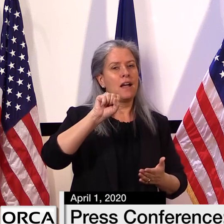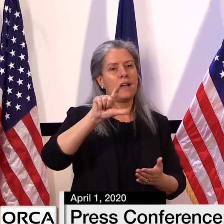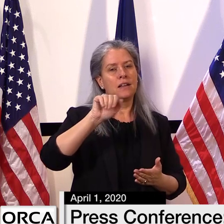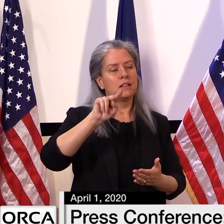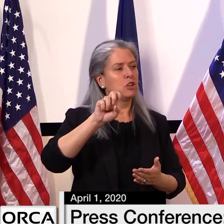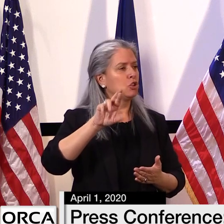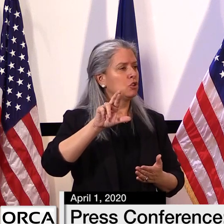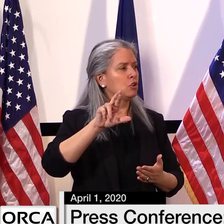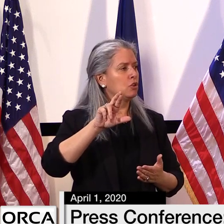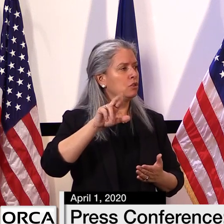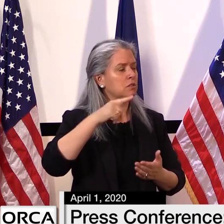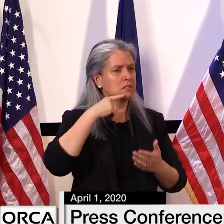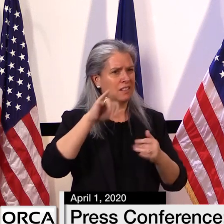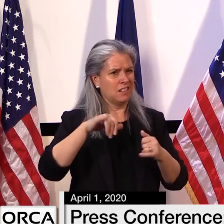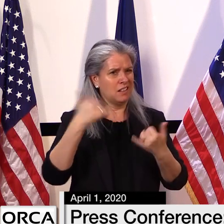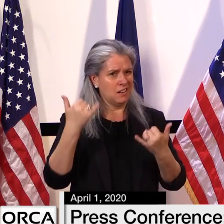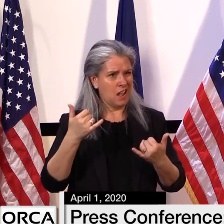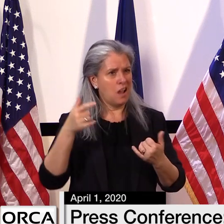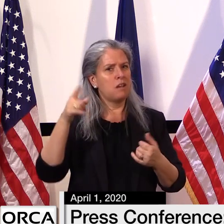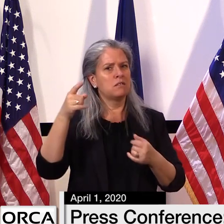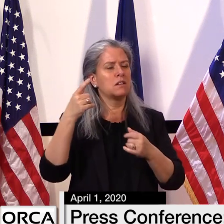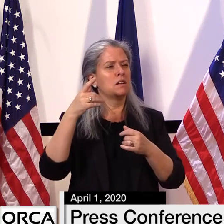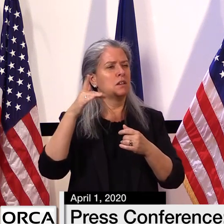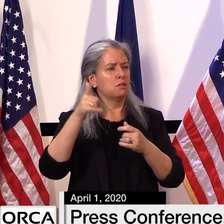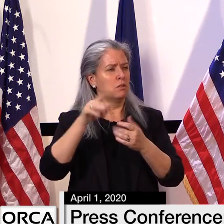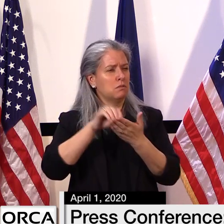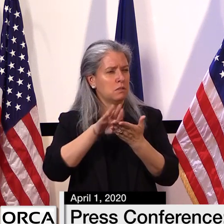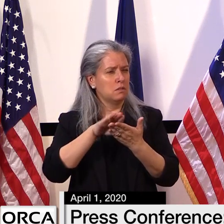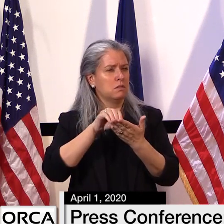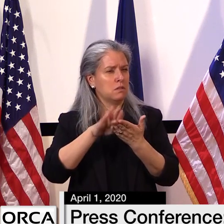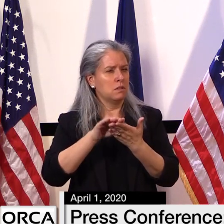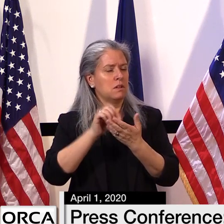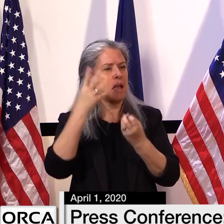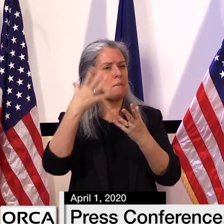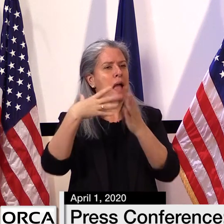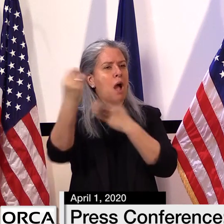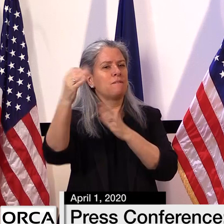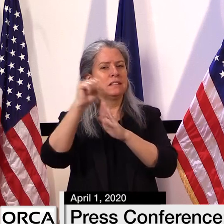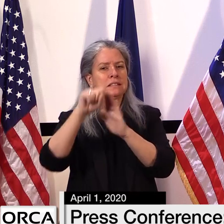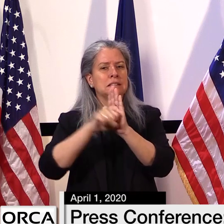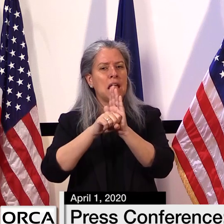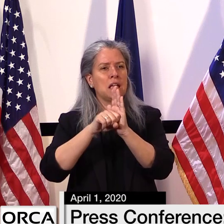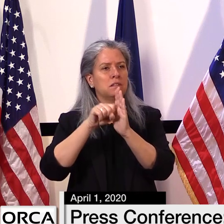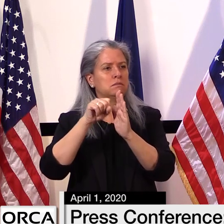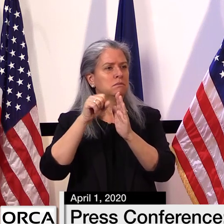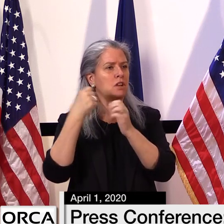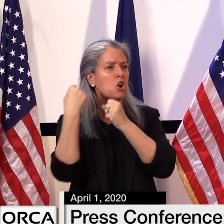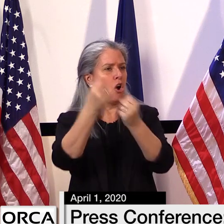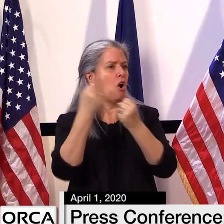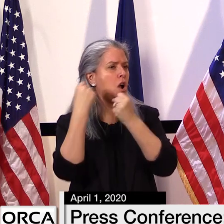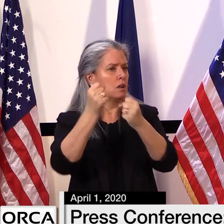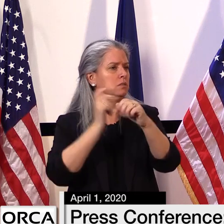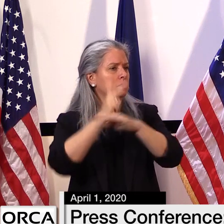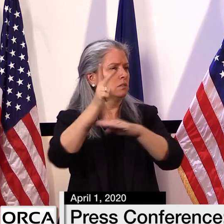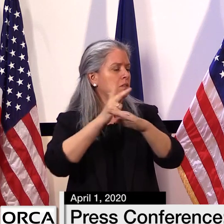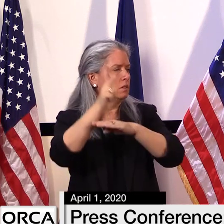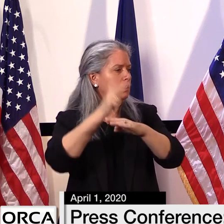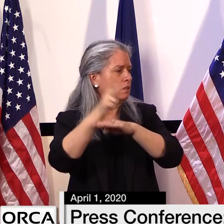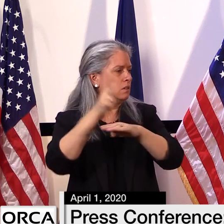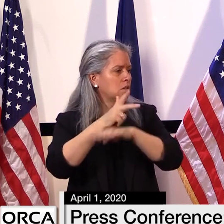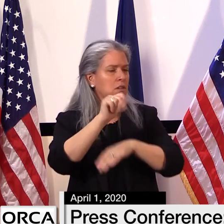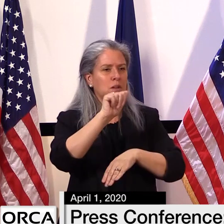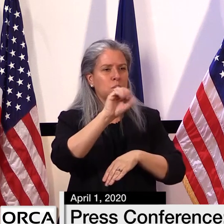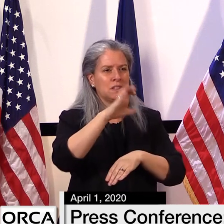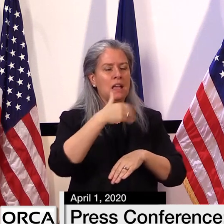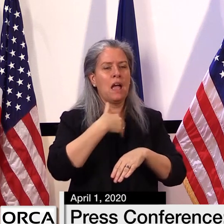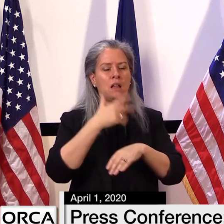recording the out-of-state motor vehicle traffic coming into Vermont. The AOP has employees parked at